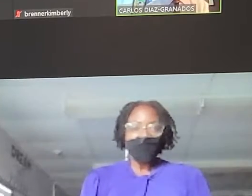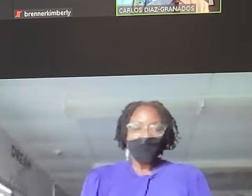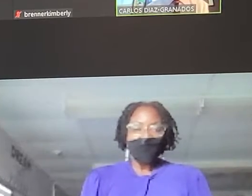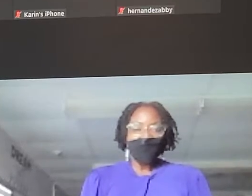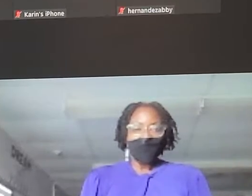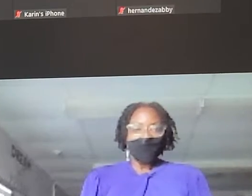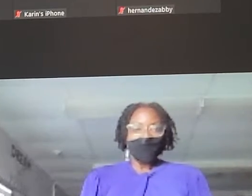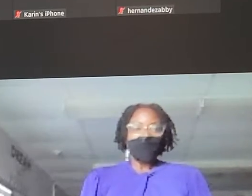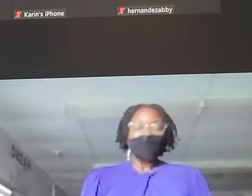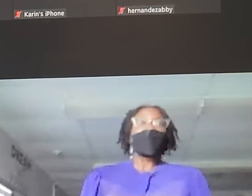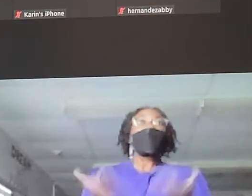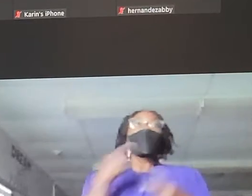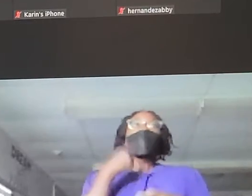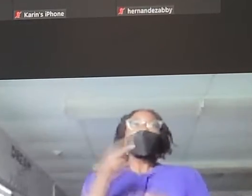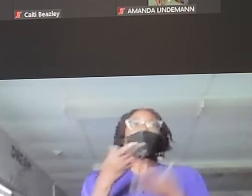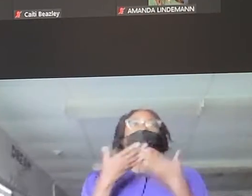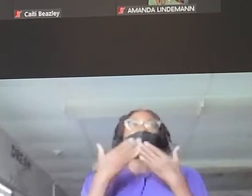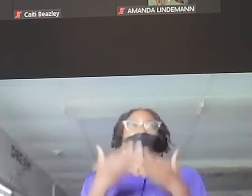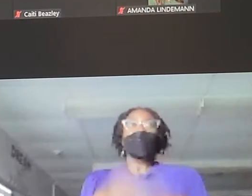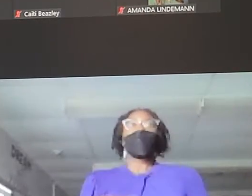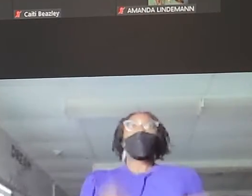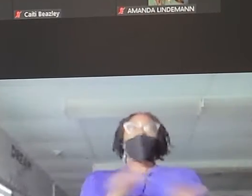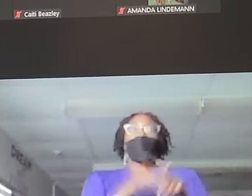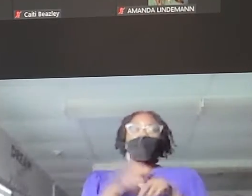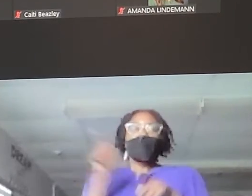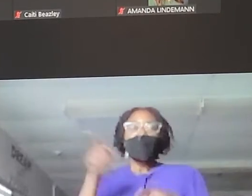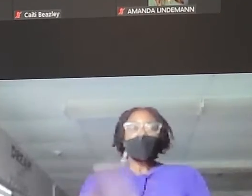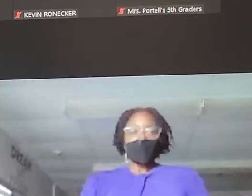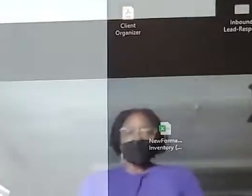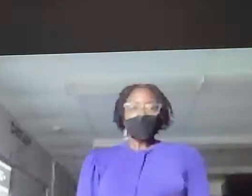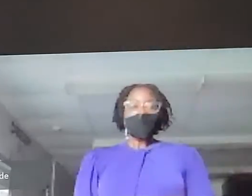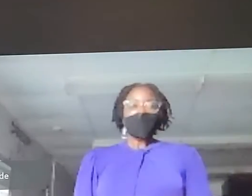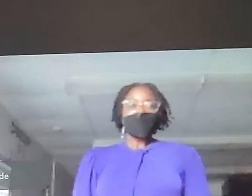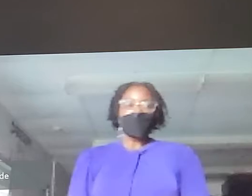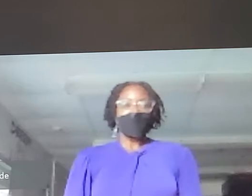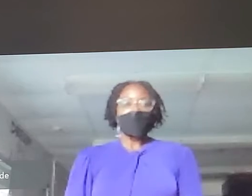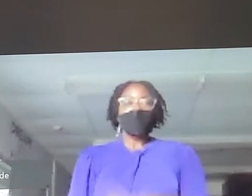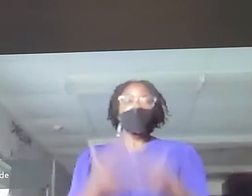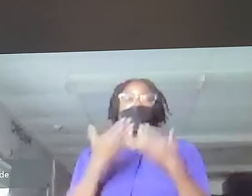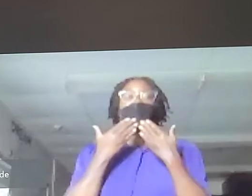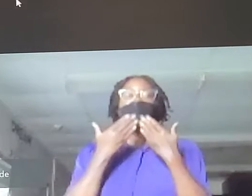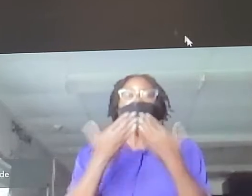give Olivia a big thank you, and we want to thank you as well. How do you, in American Sign Language, say thank you?